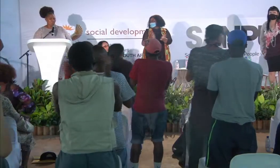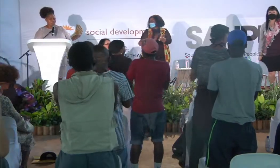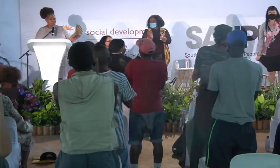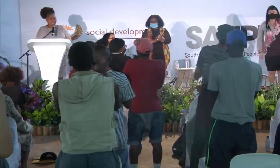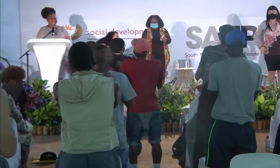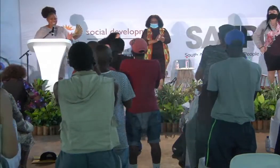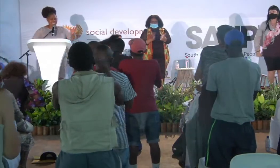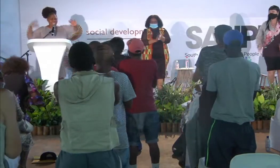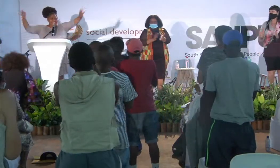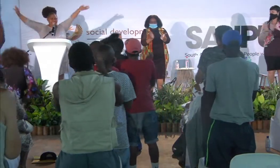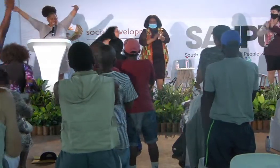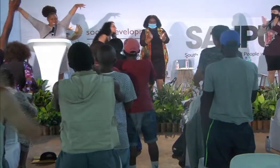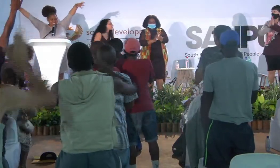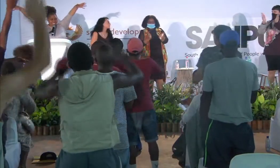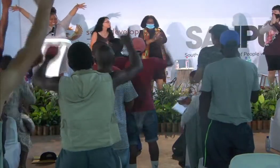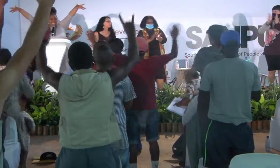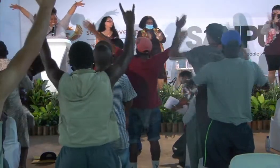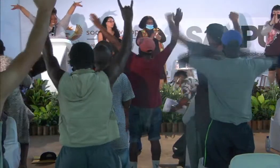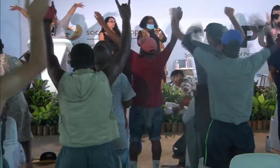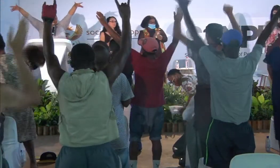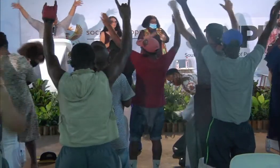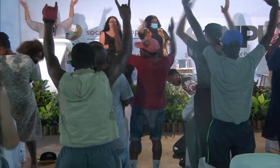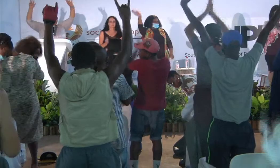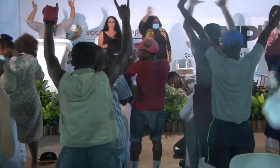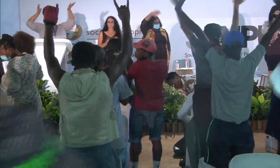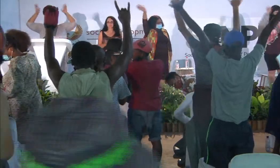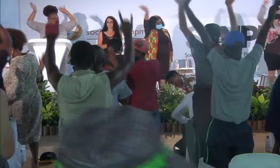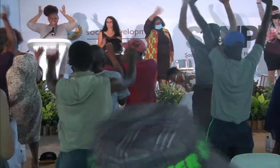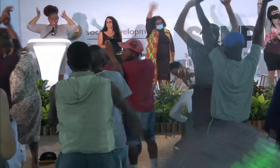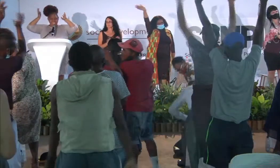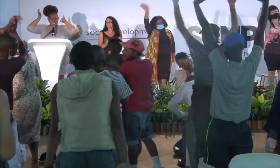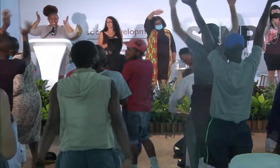We made it, guys. We did.